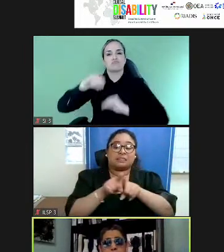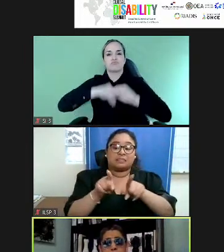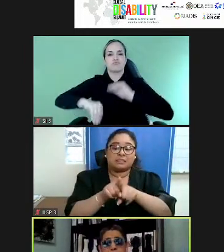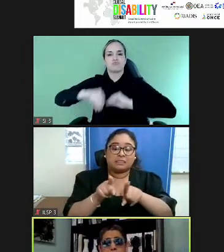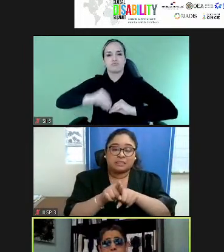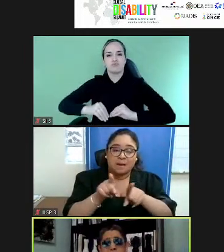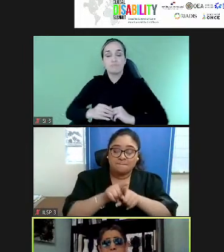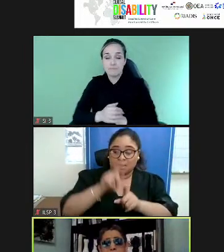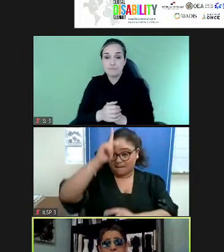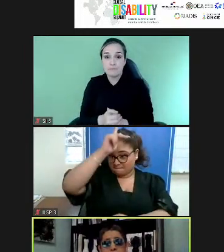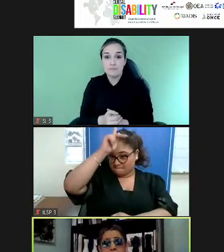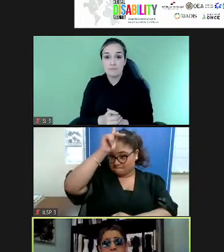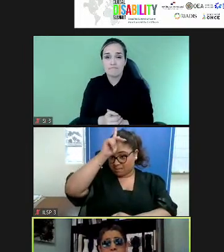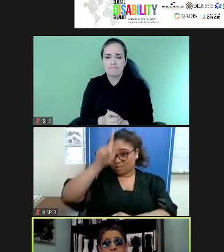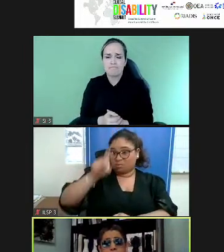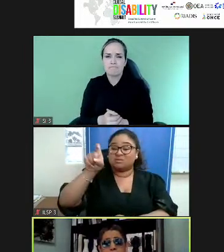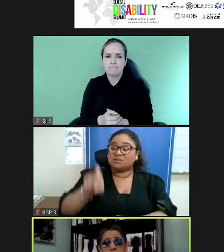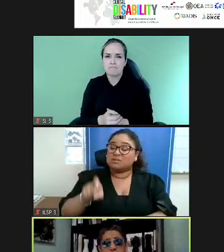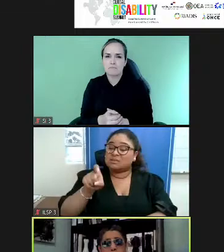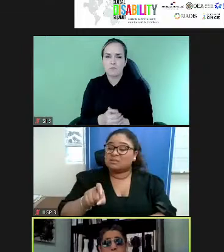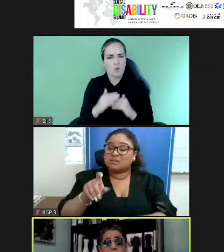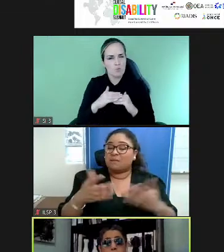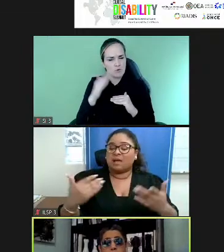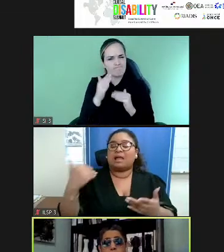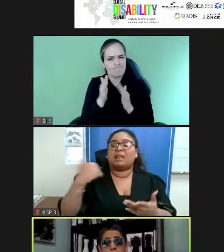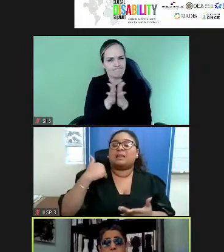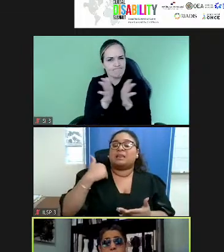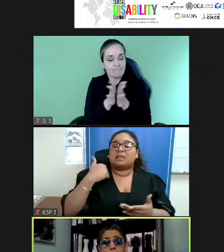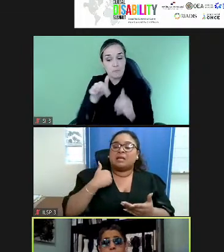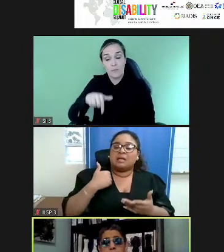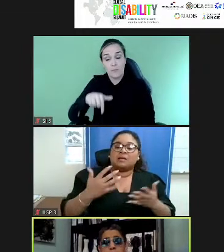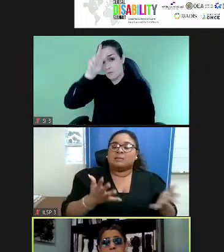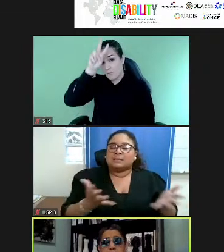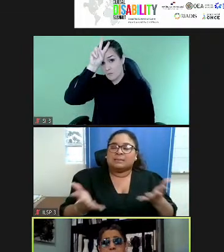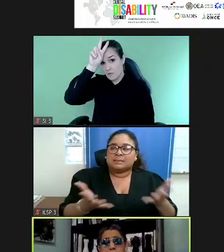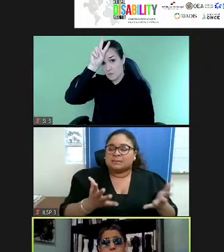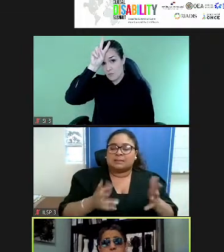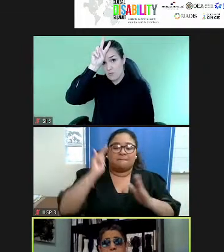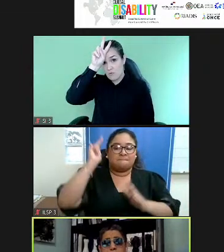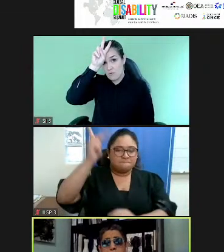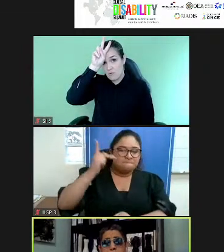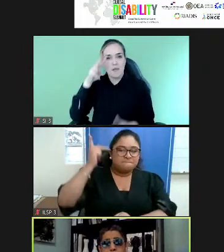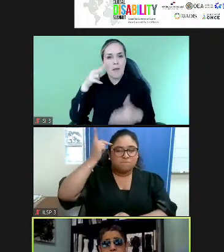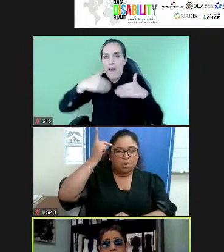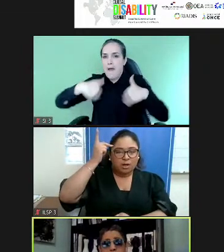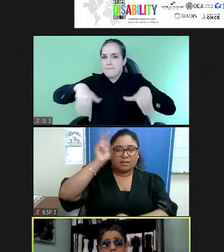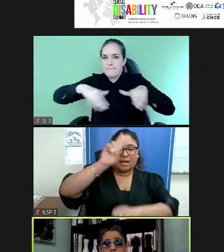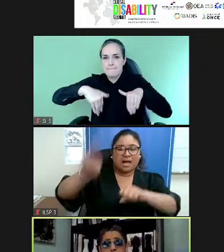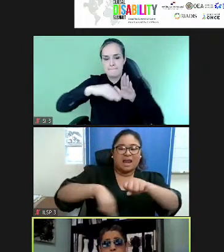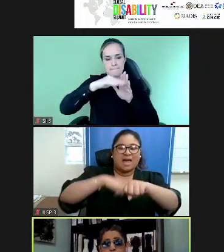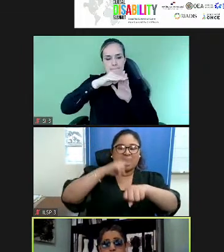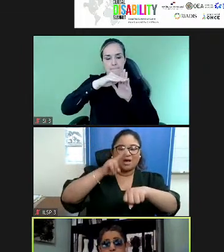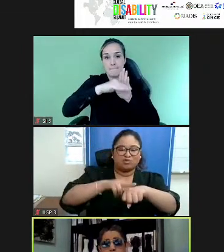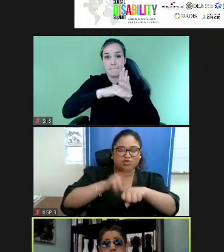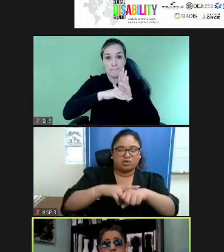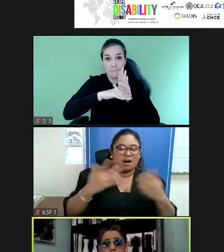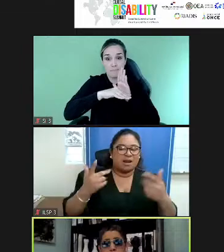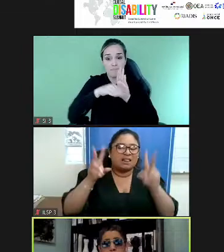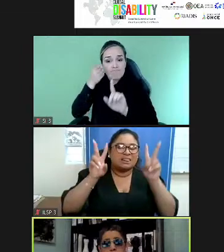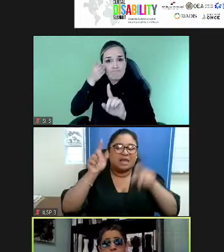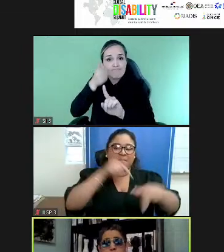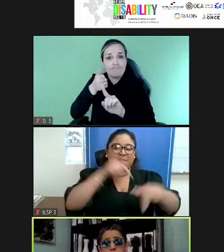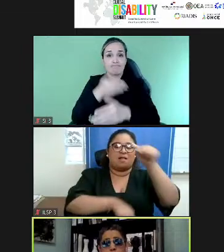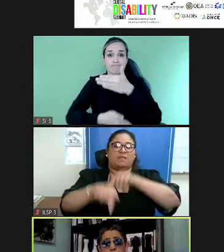besides this imperative was necessary to also have national policies